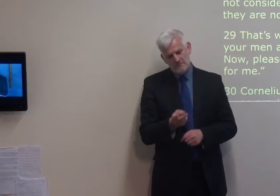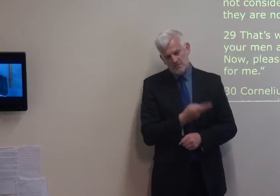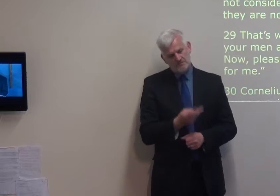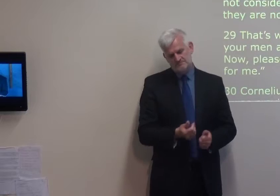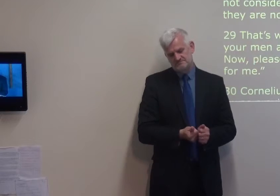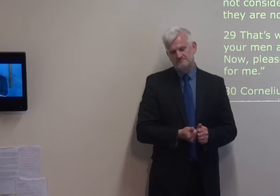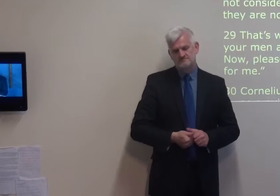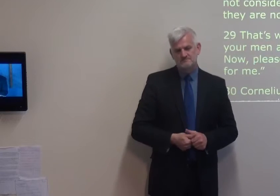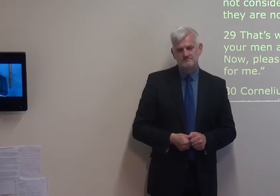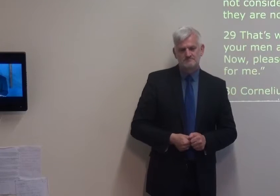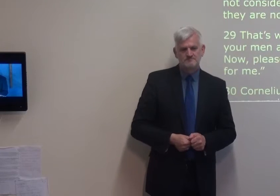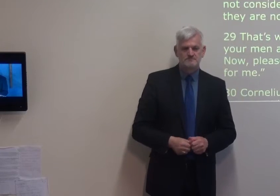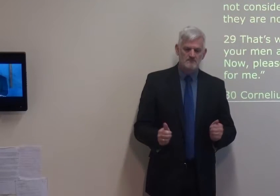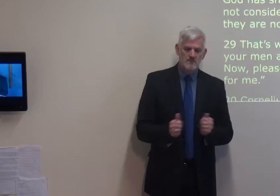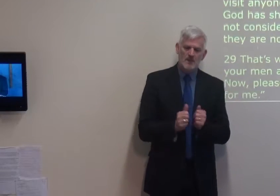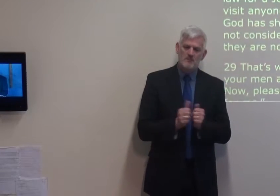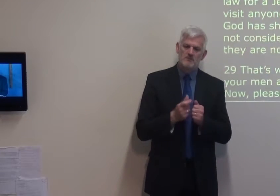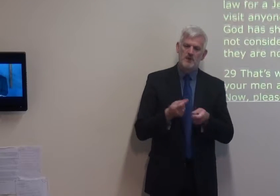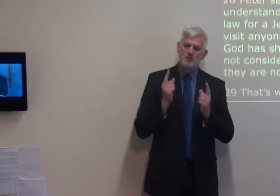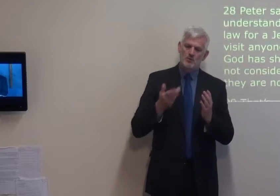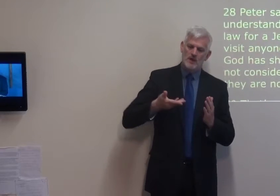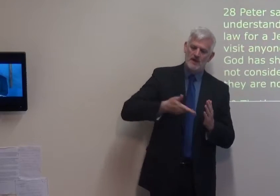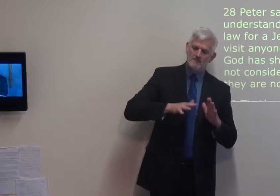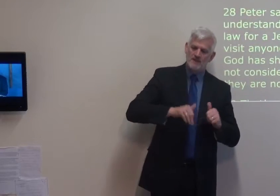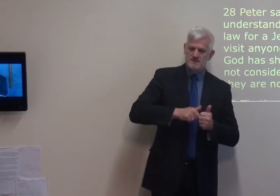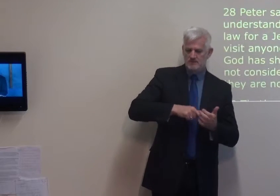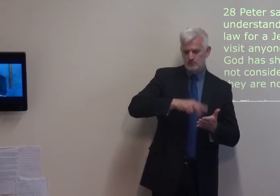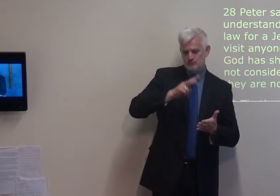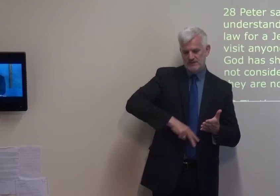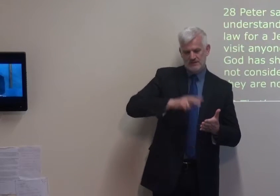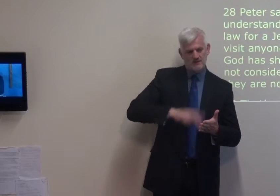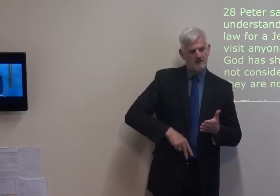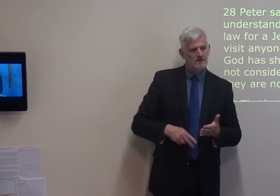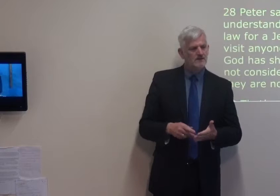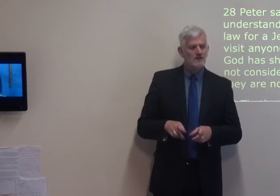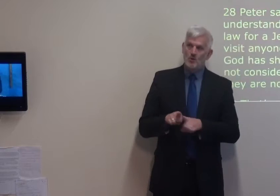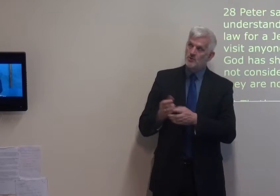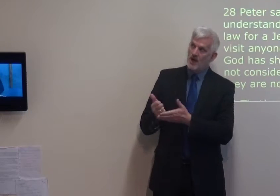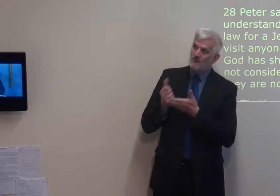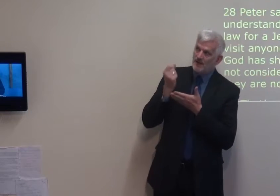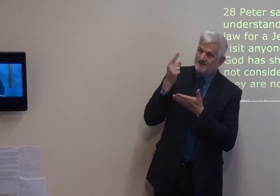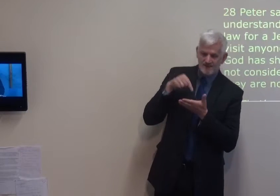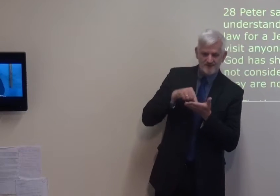May God add his blessing to that further reading of his word, and grant us all